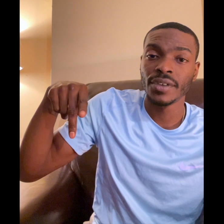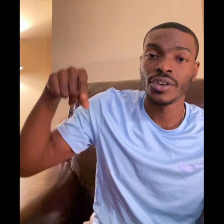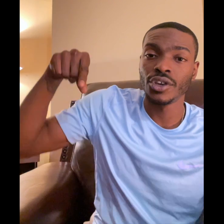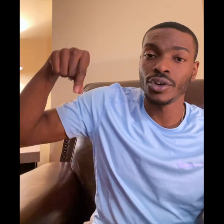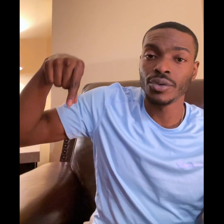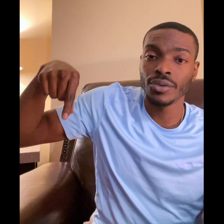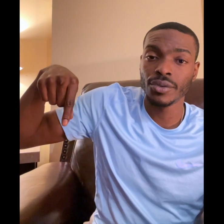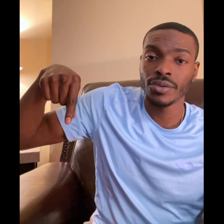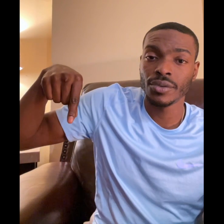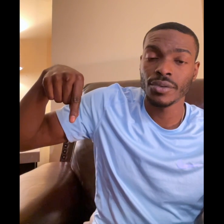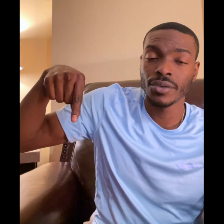Q.